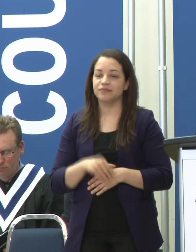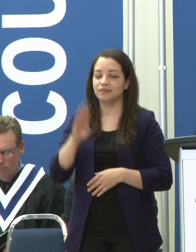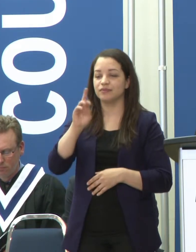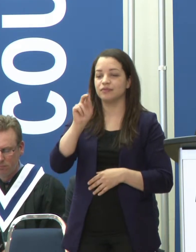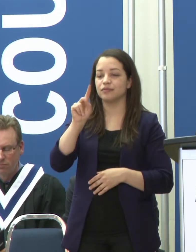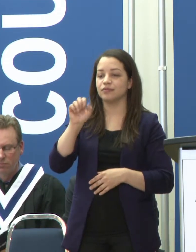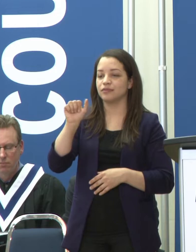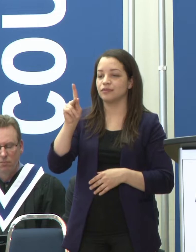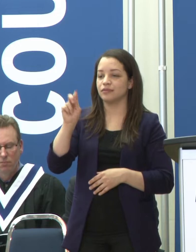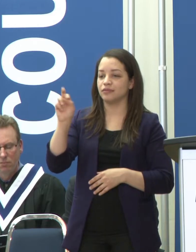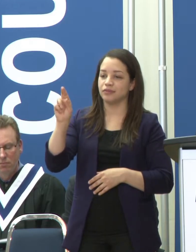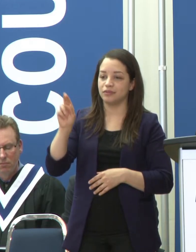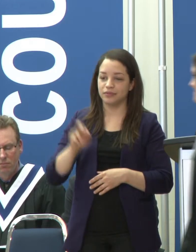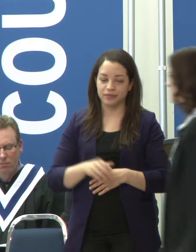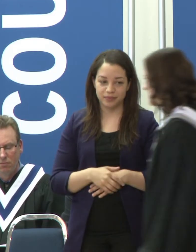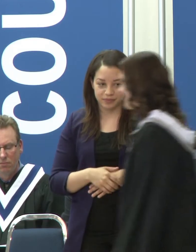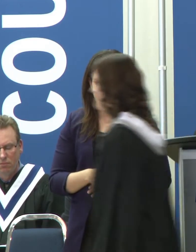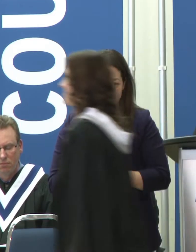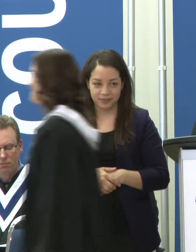Brooke Acker.